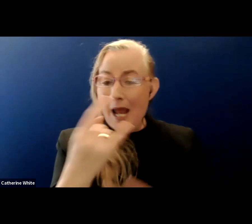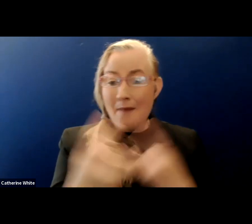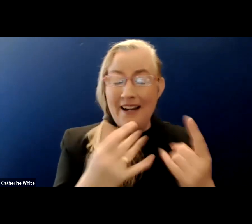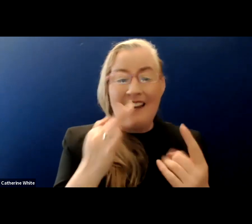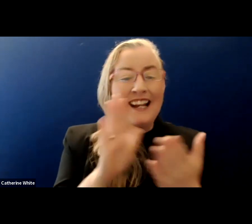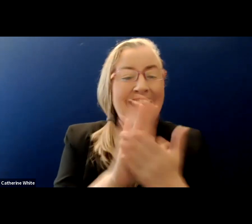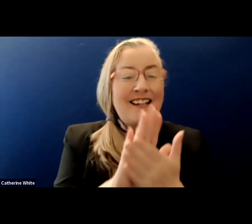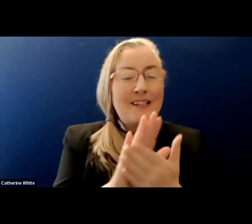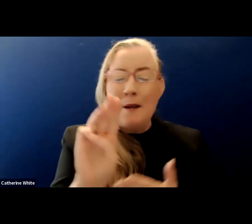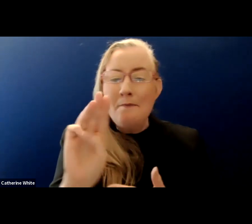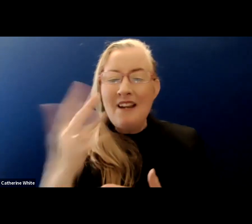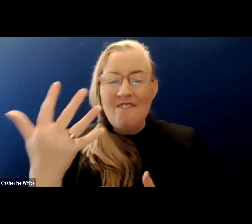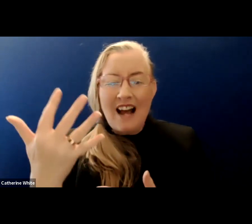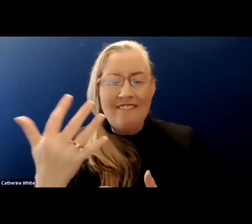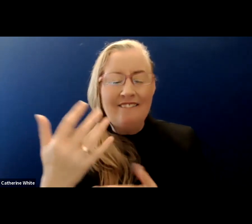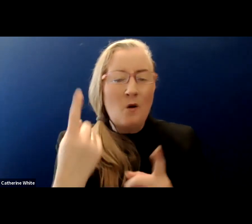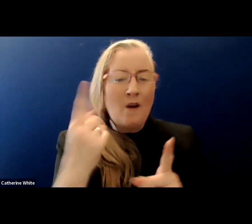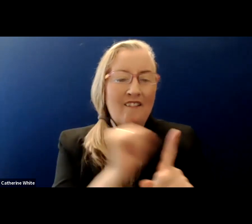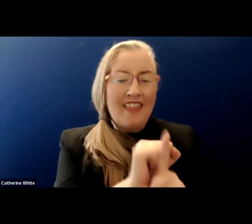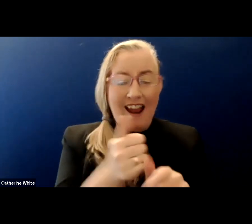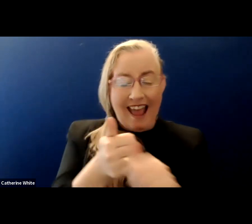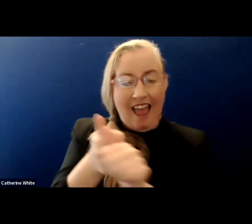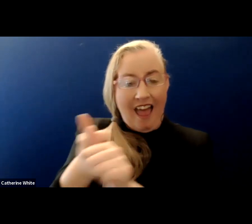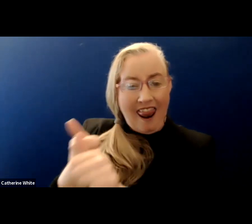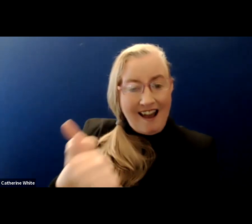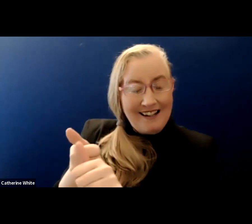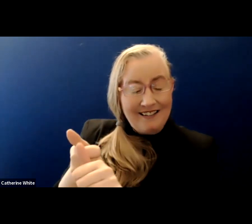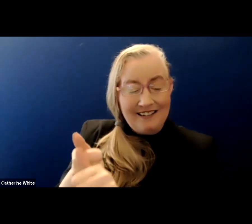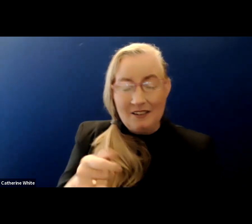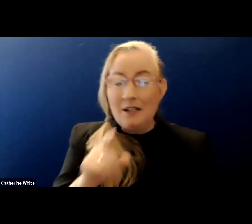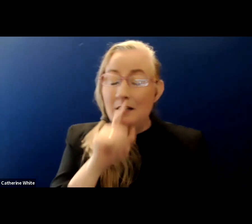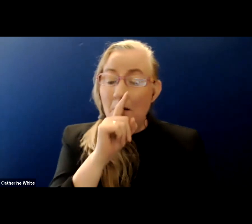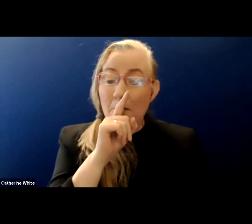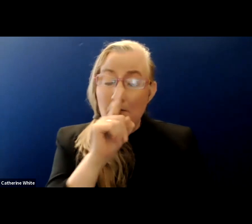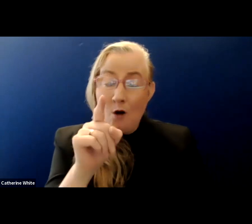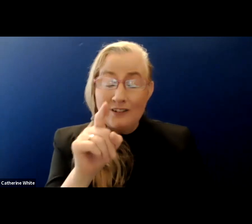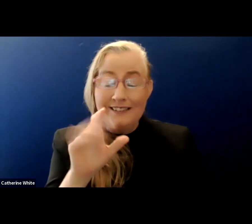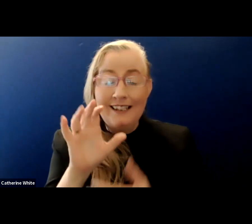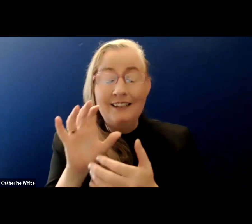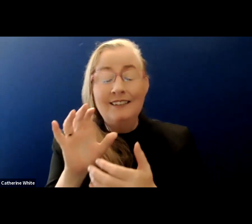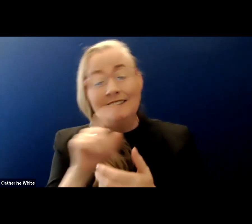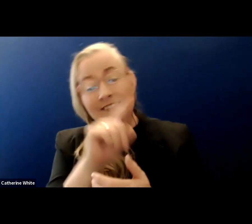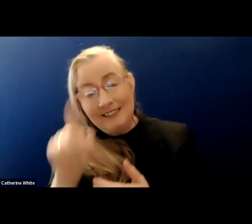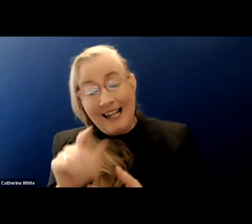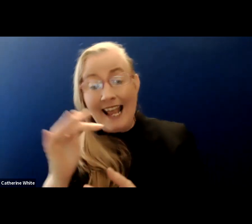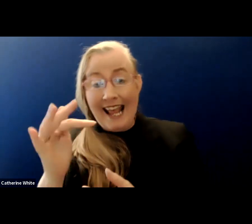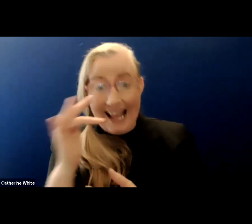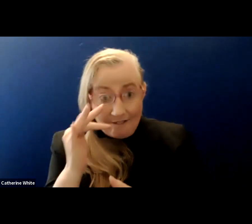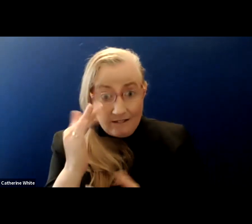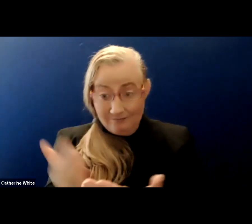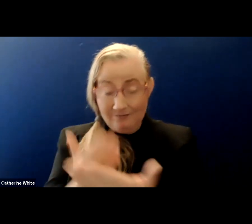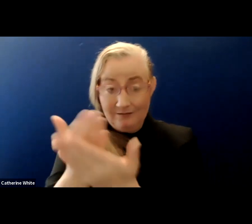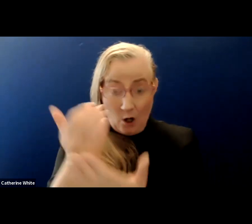P5, one of their allies. But I think, back to the question, that if it does come before the court, and we